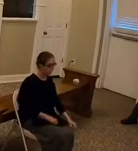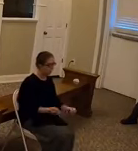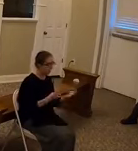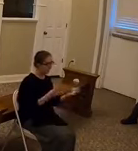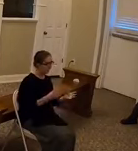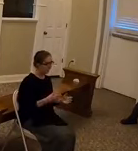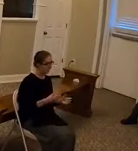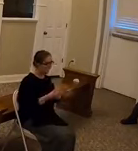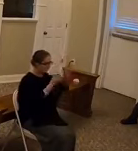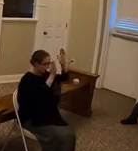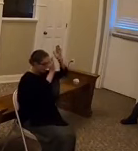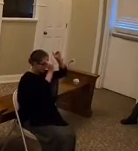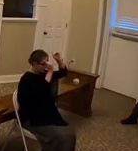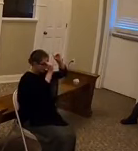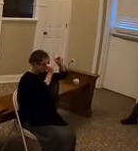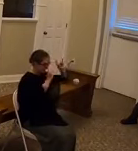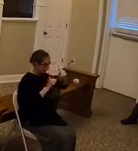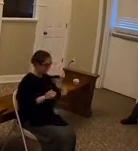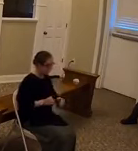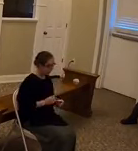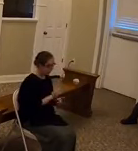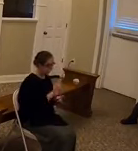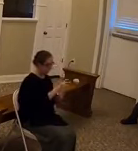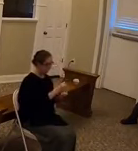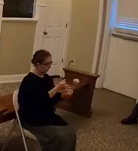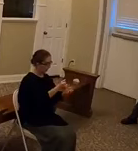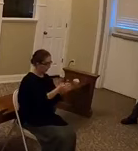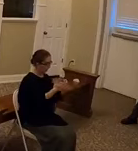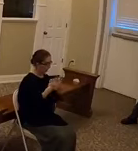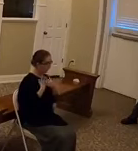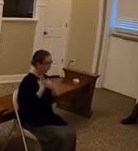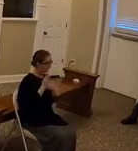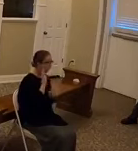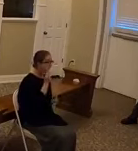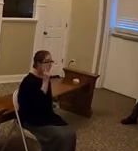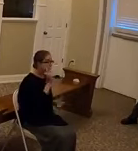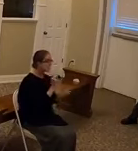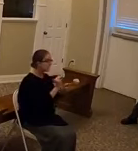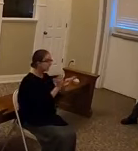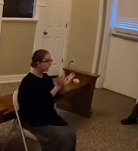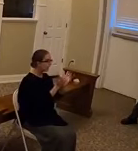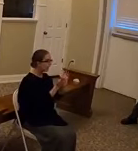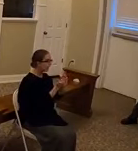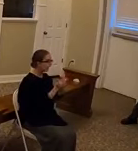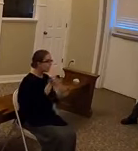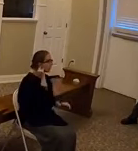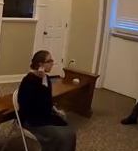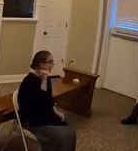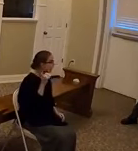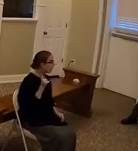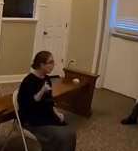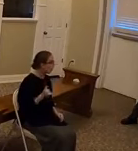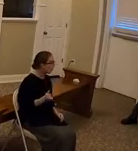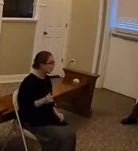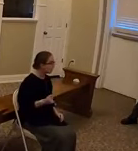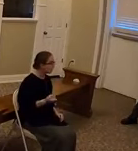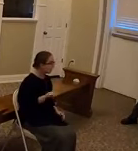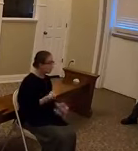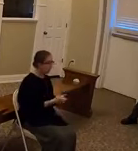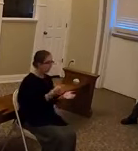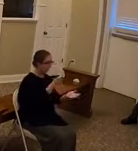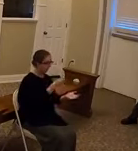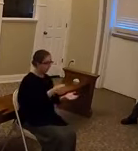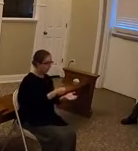And many of them are expecting that when they take that last breath, they're going to see flowers and gold and all